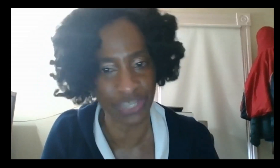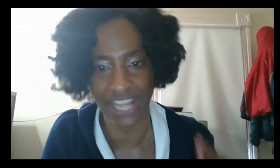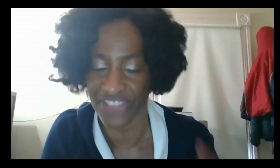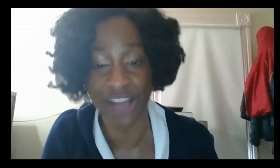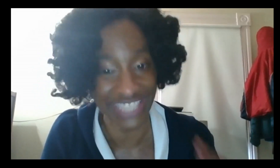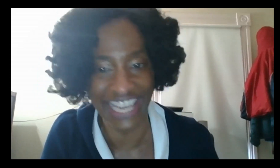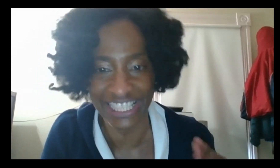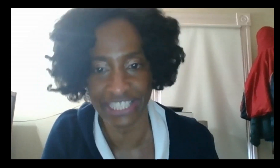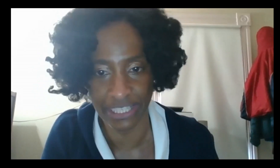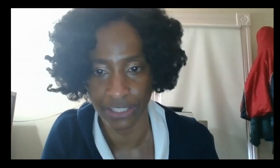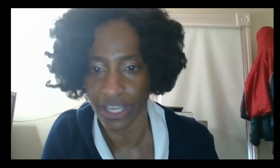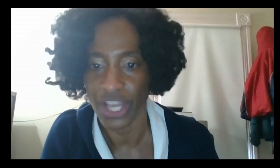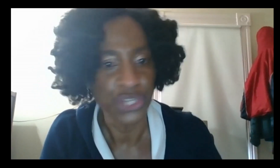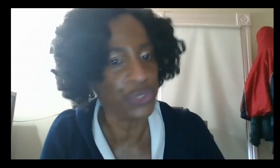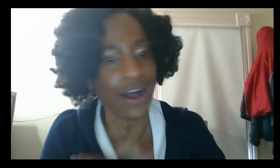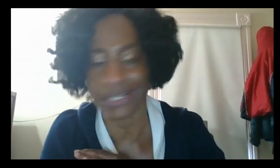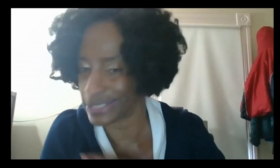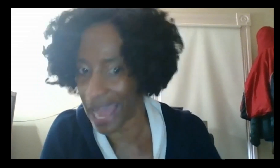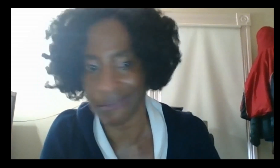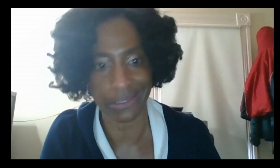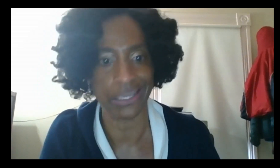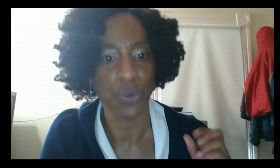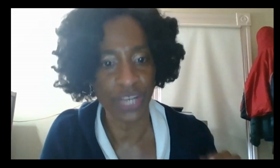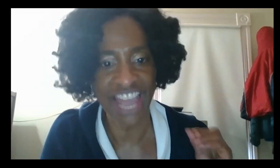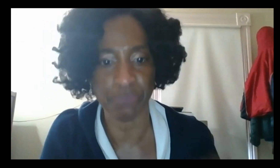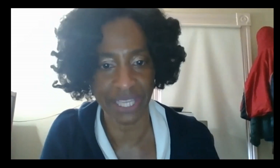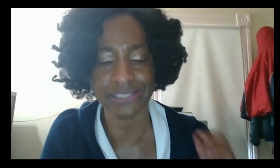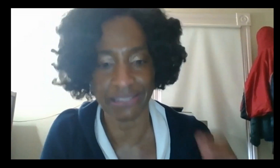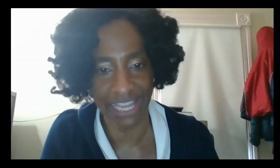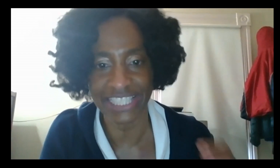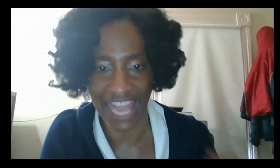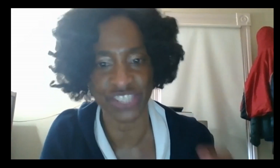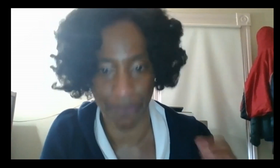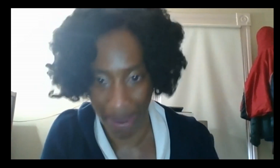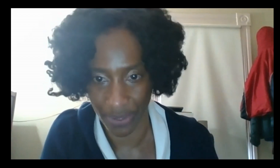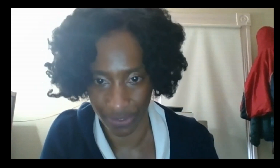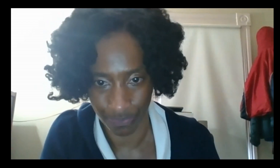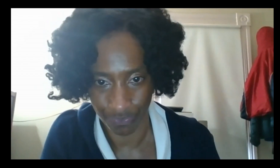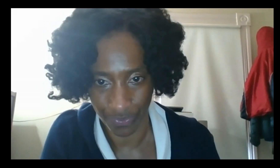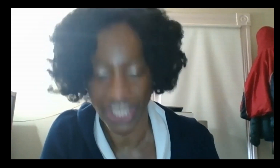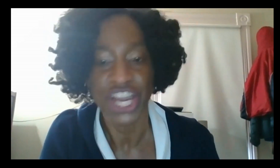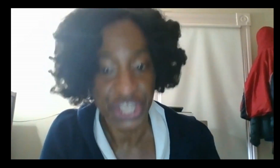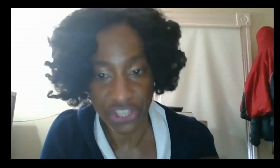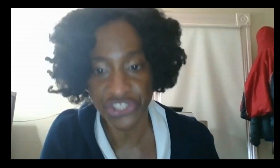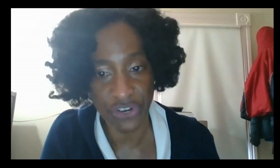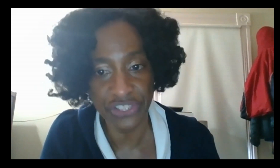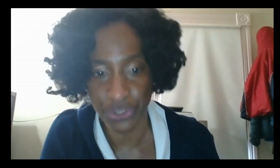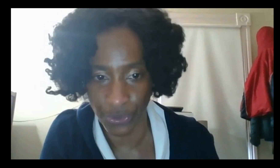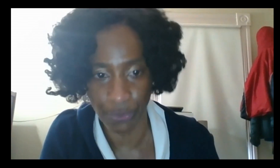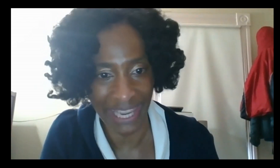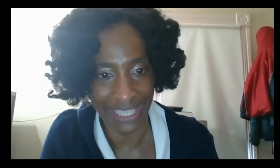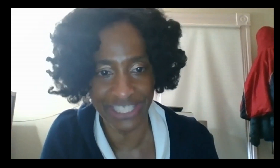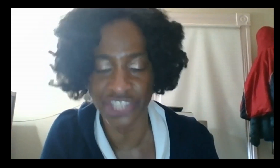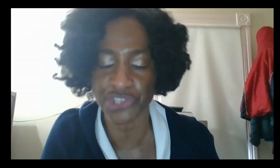in 2018, you undoubtedly would have been selected as a member. Your service